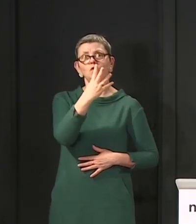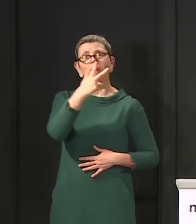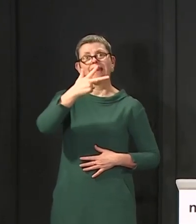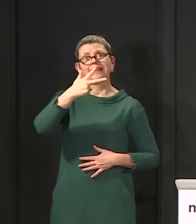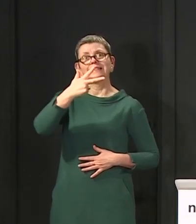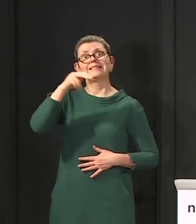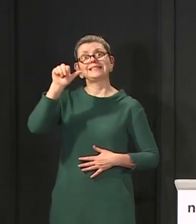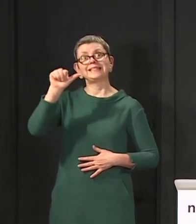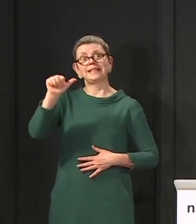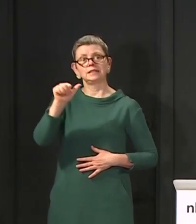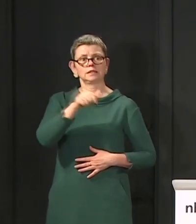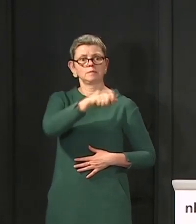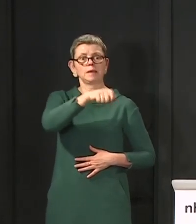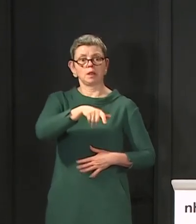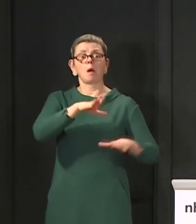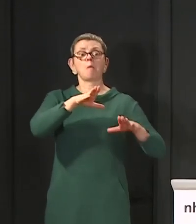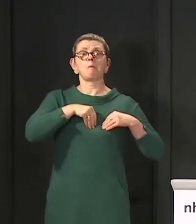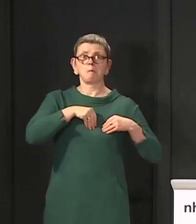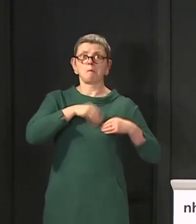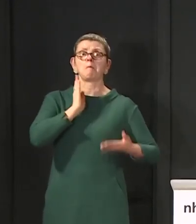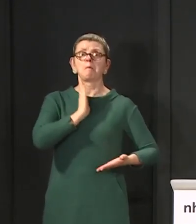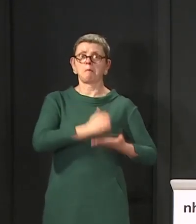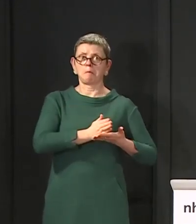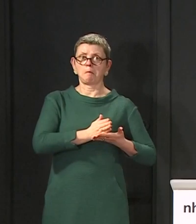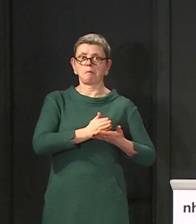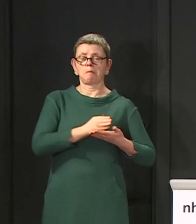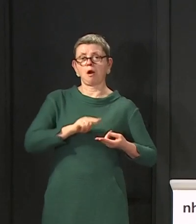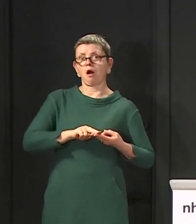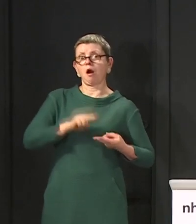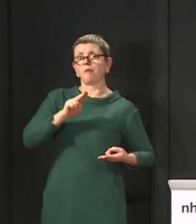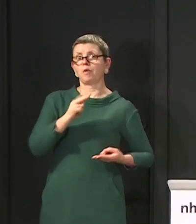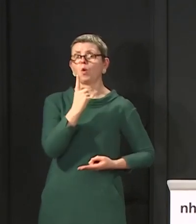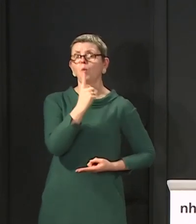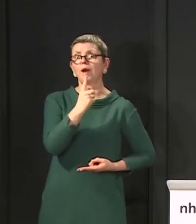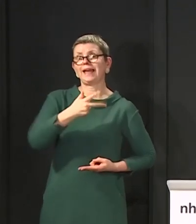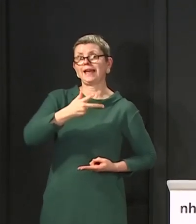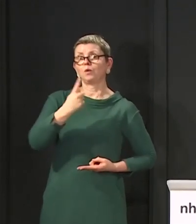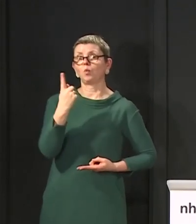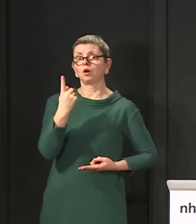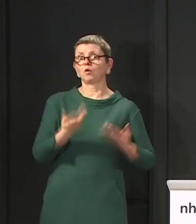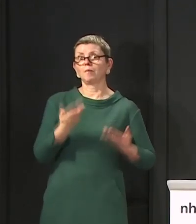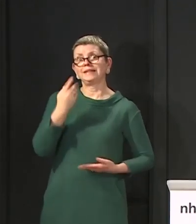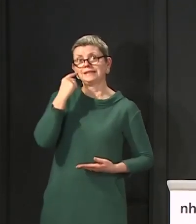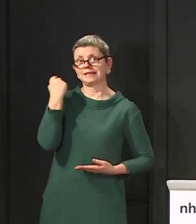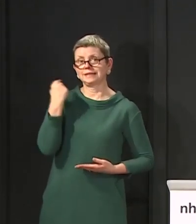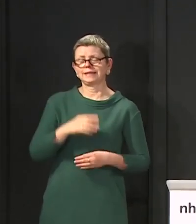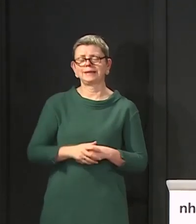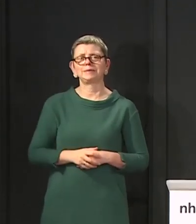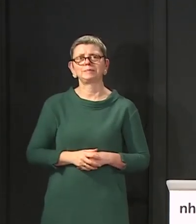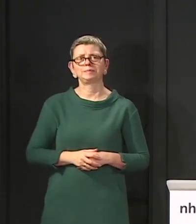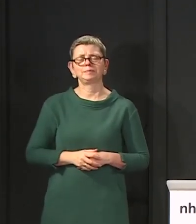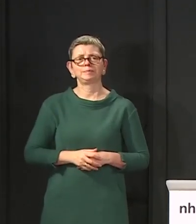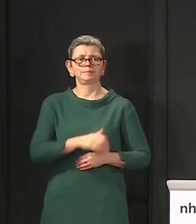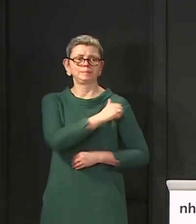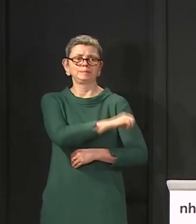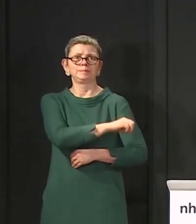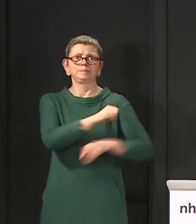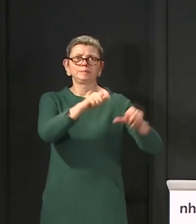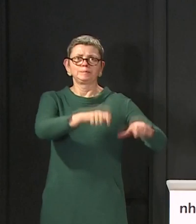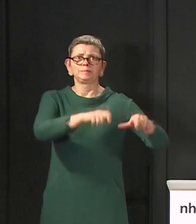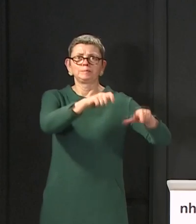13,486 positive cases confirmed, which is an increase of 181 since yesterday. A total of